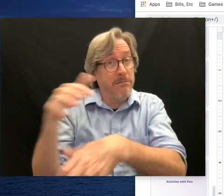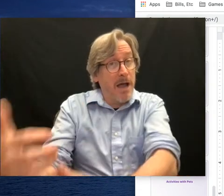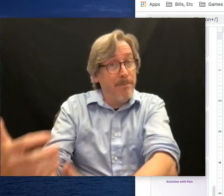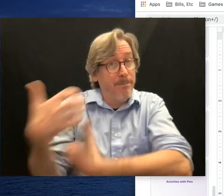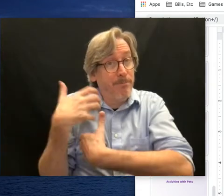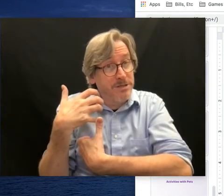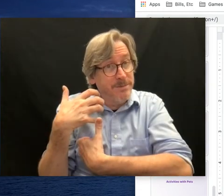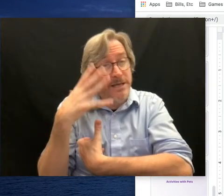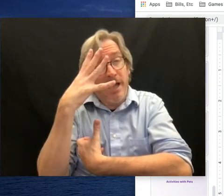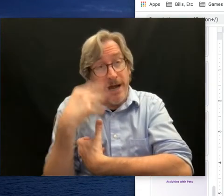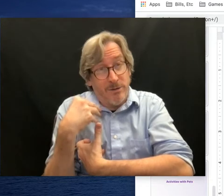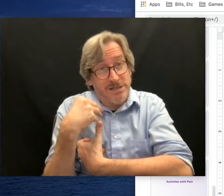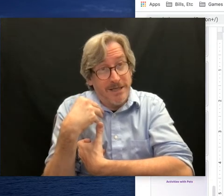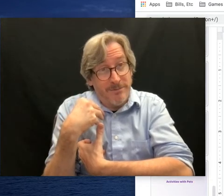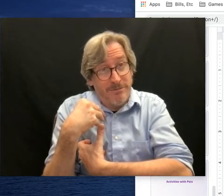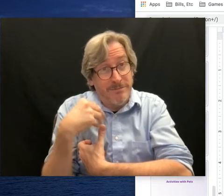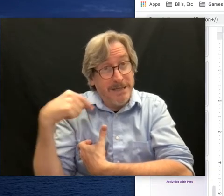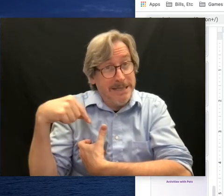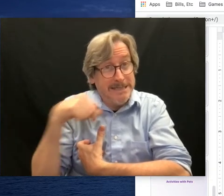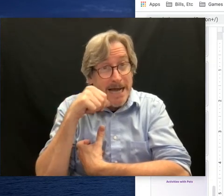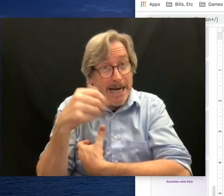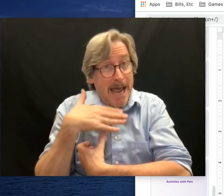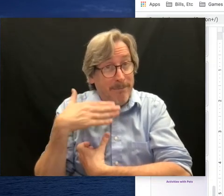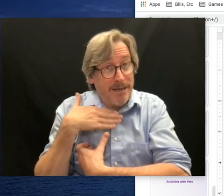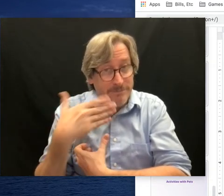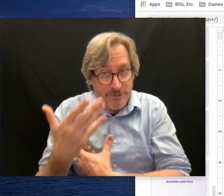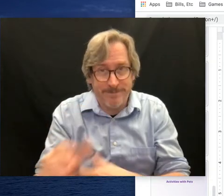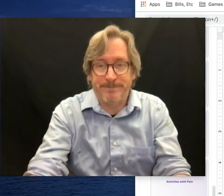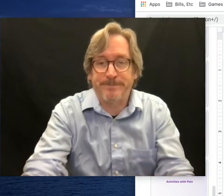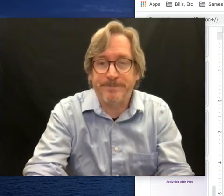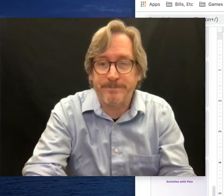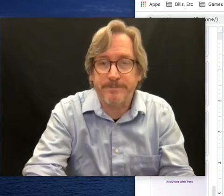Pet, I pull to me, I go to sleep. He's not happy.